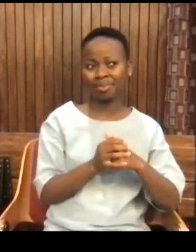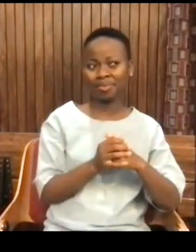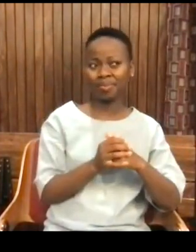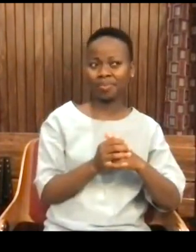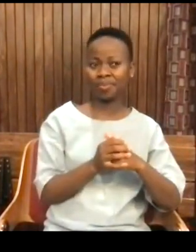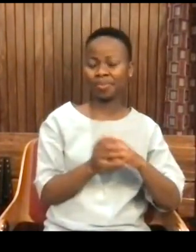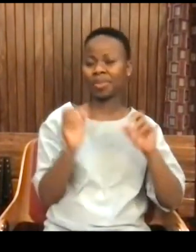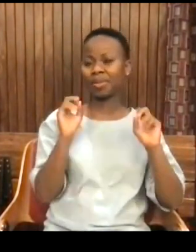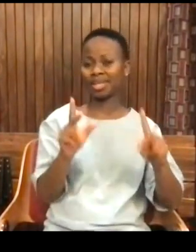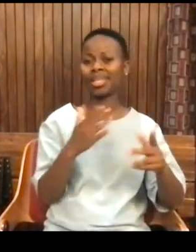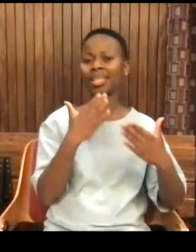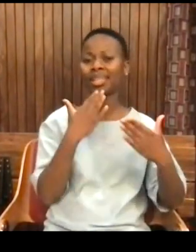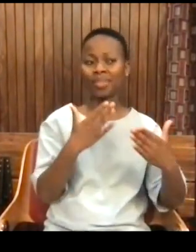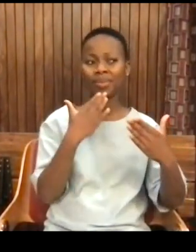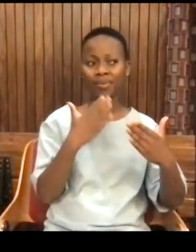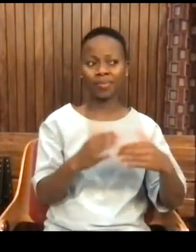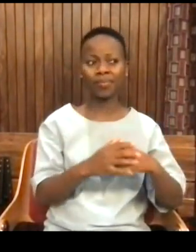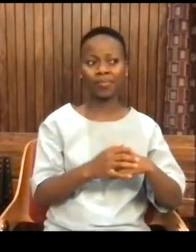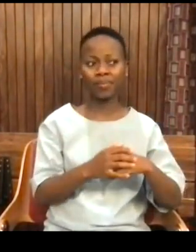Thank you.